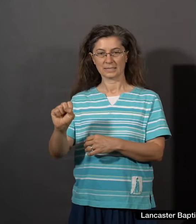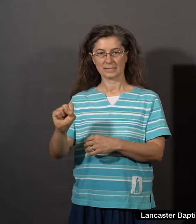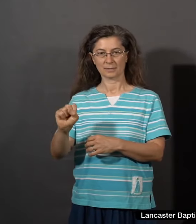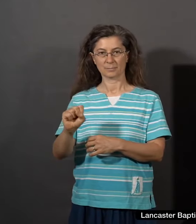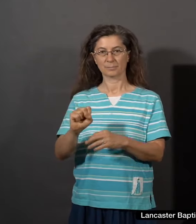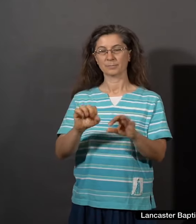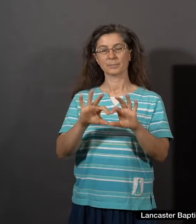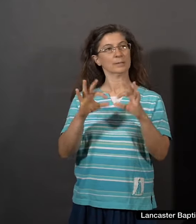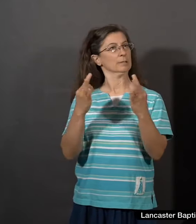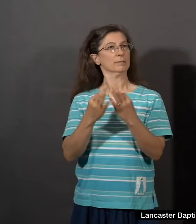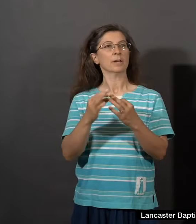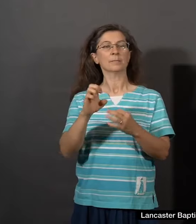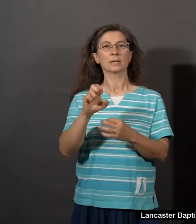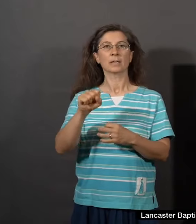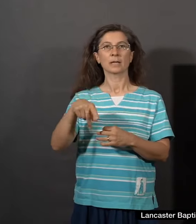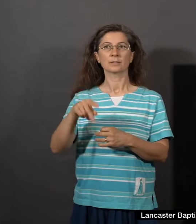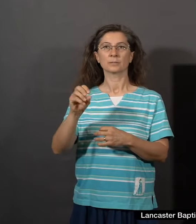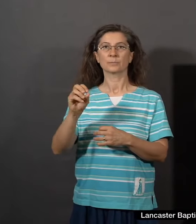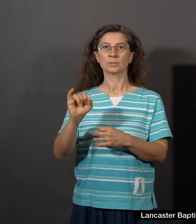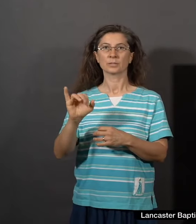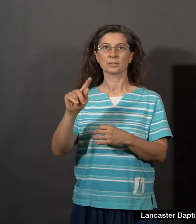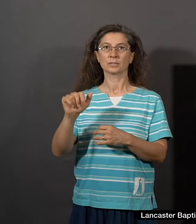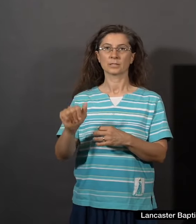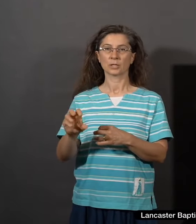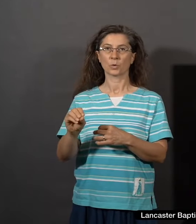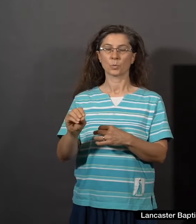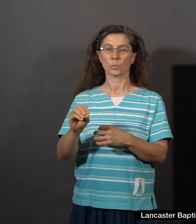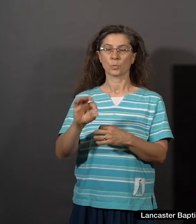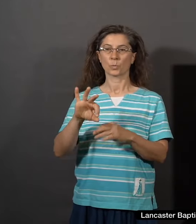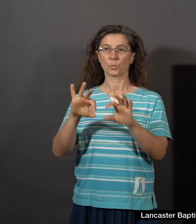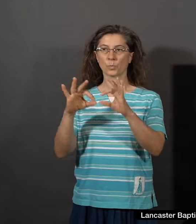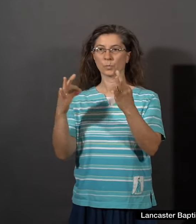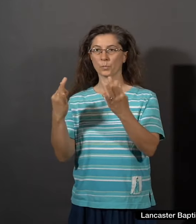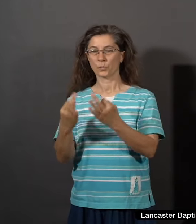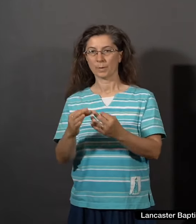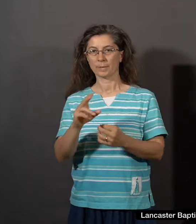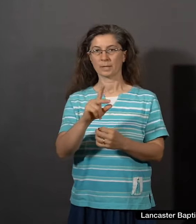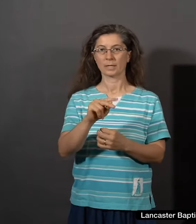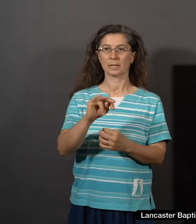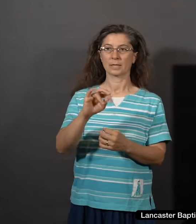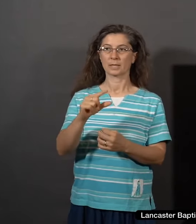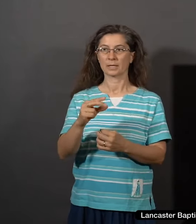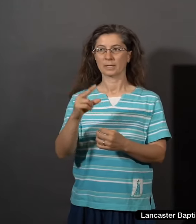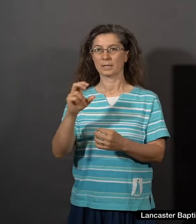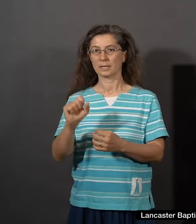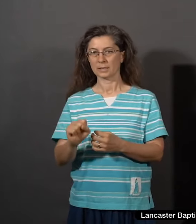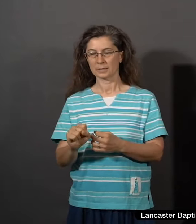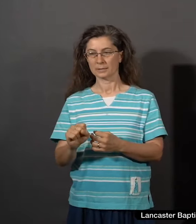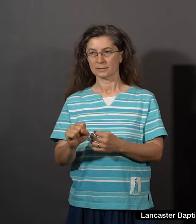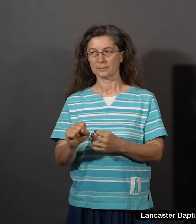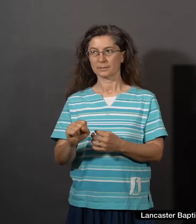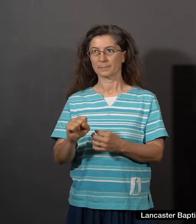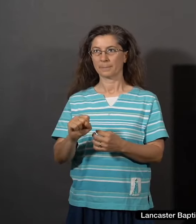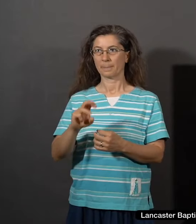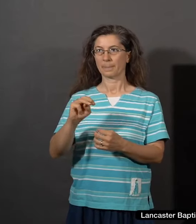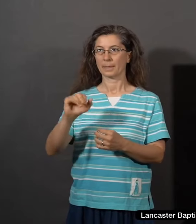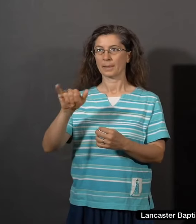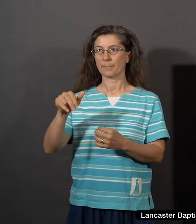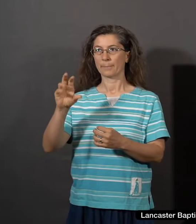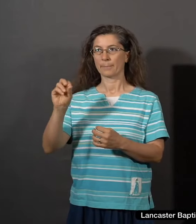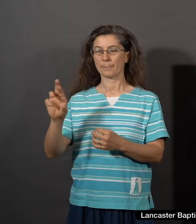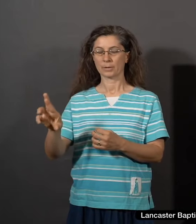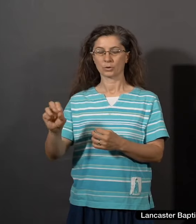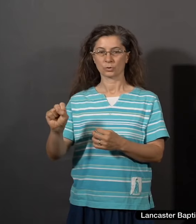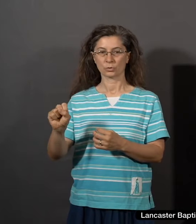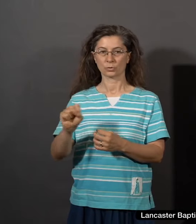brother campbell the esposito's in tennessee to the knights the majors we're going send hi to mrs mckinley